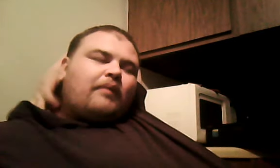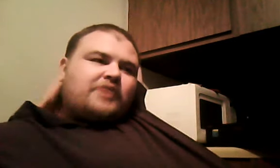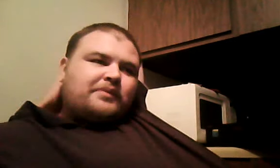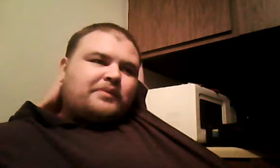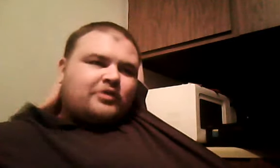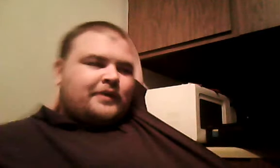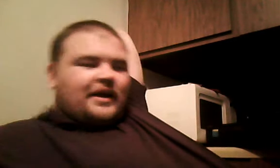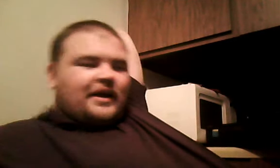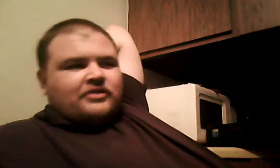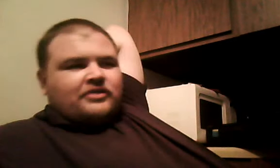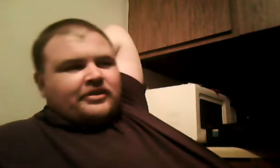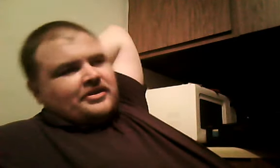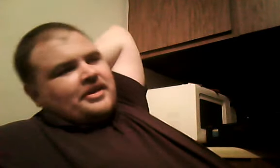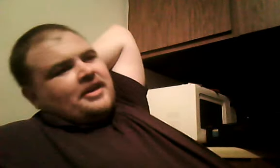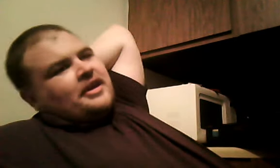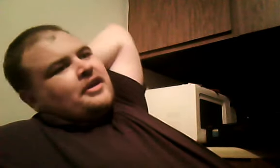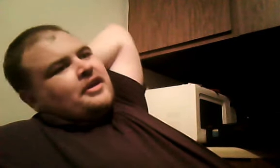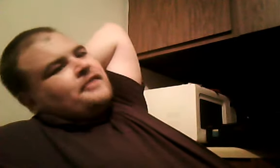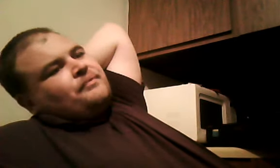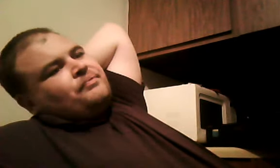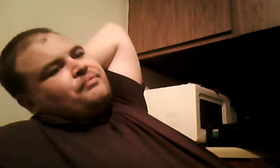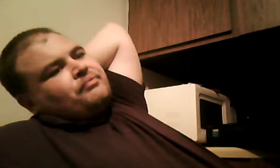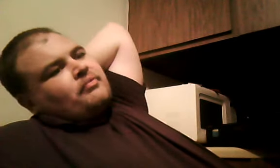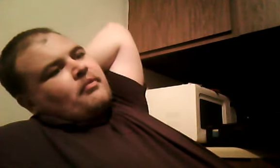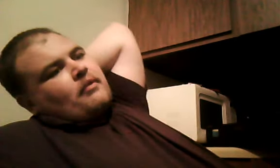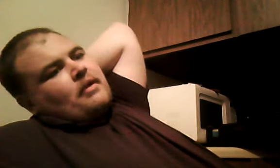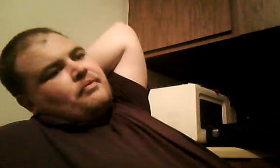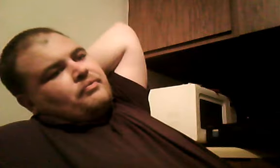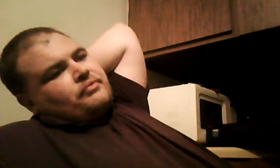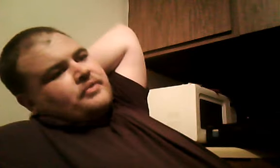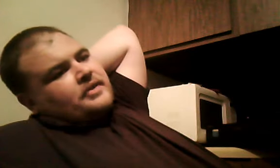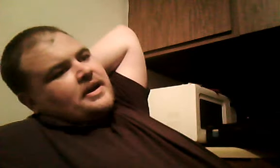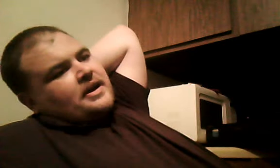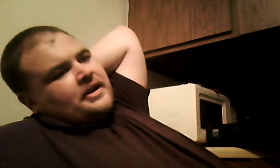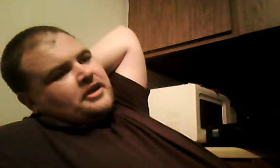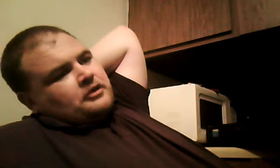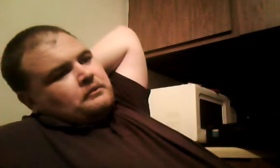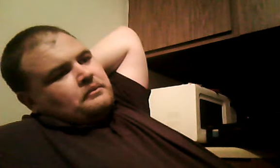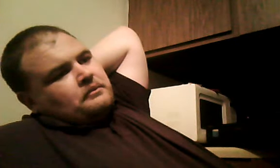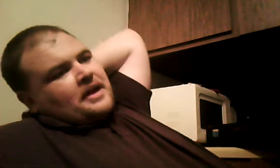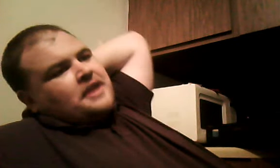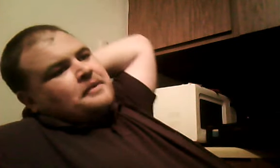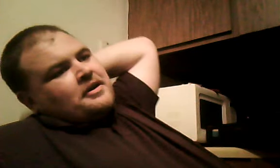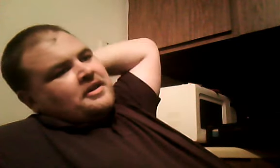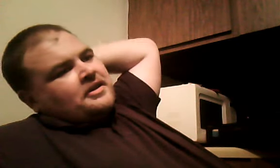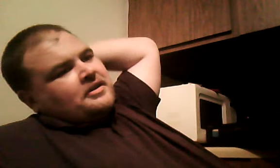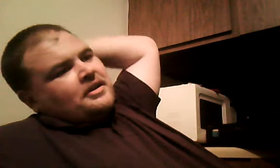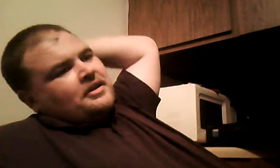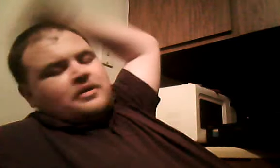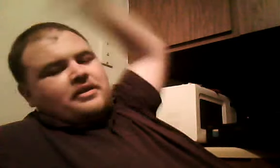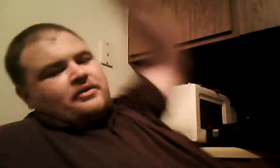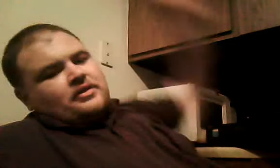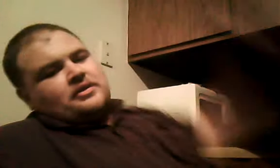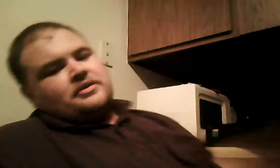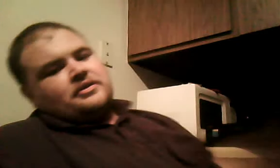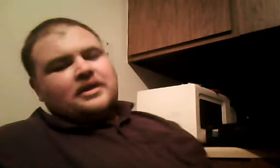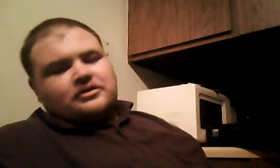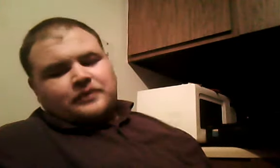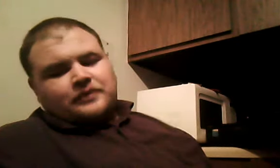James Storm and Alex Shelley to take on, uh... It's not LAX, but Latin American... I don't what the hell they're called. I don't remember.